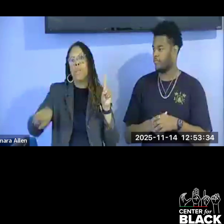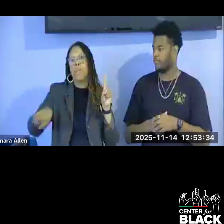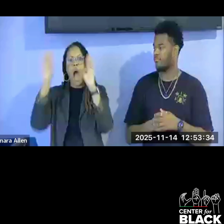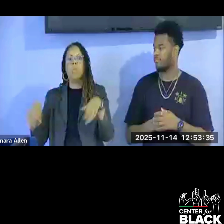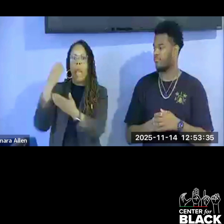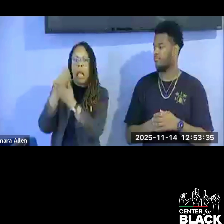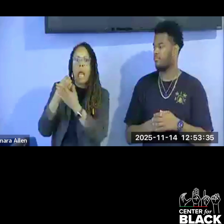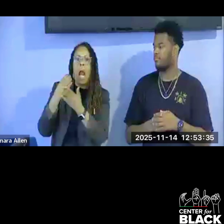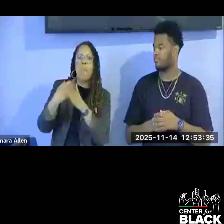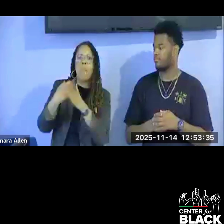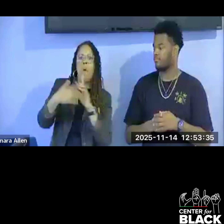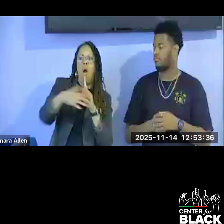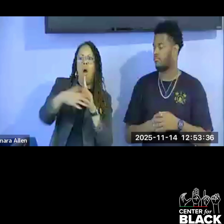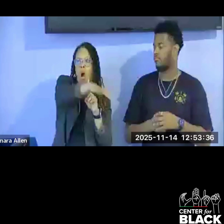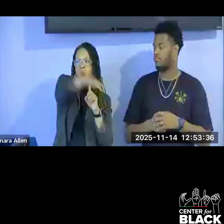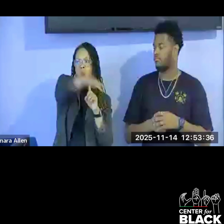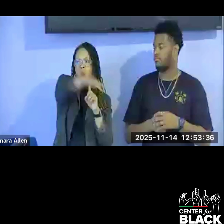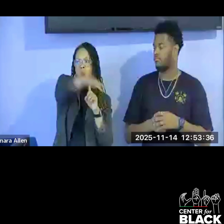us,